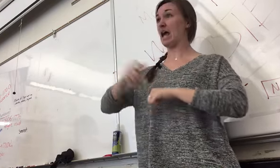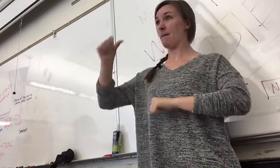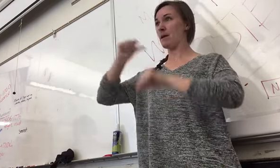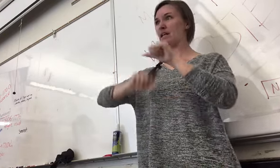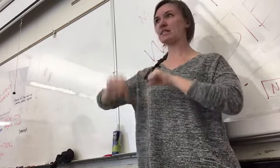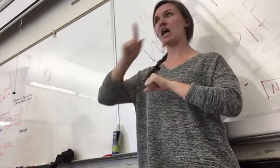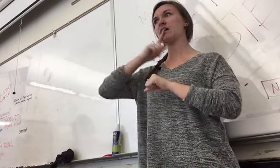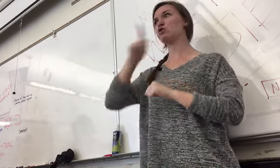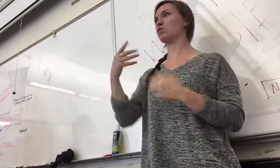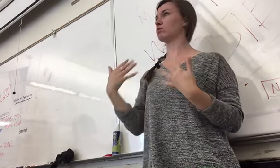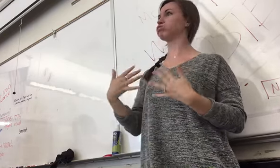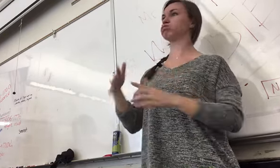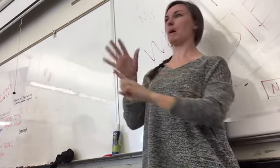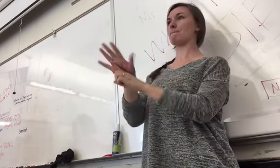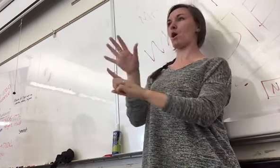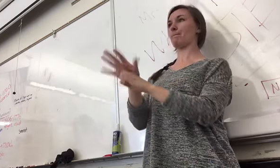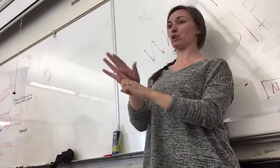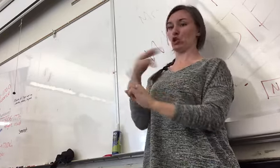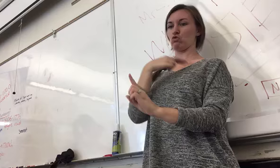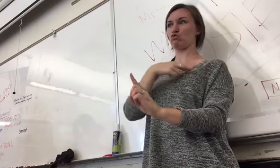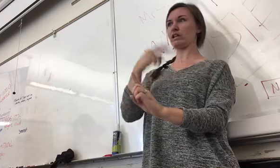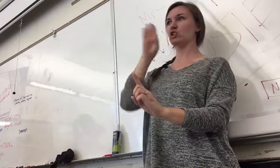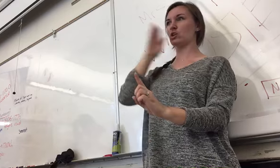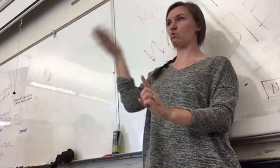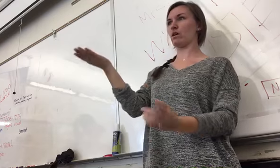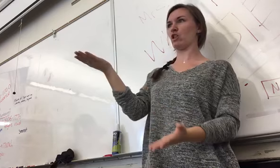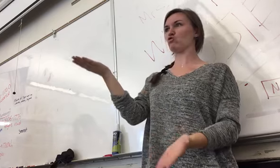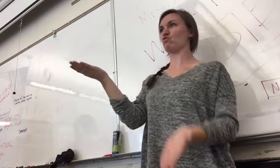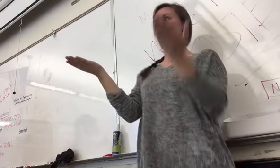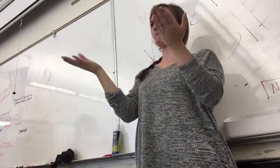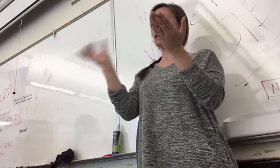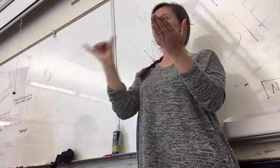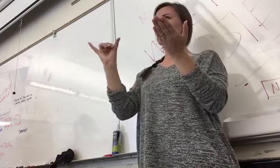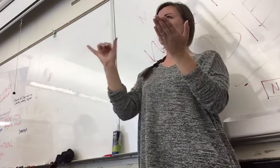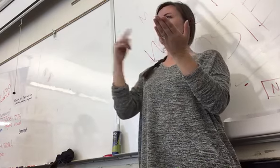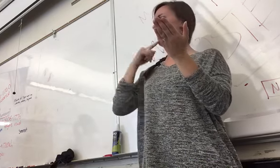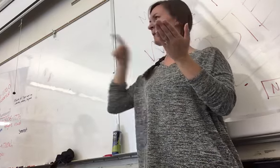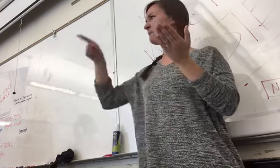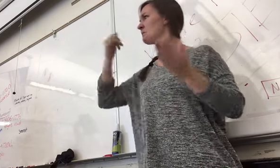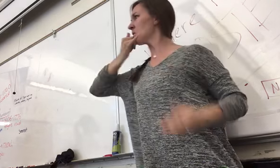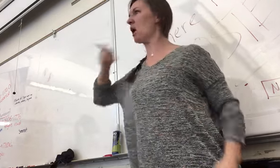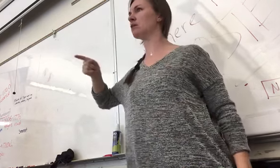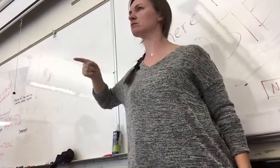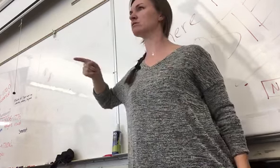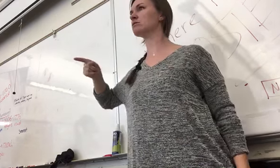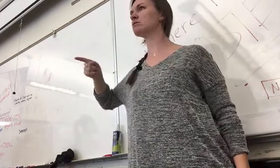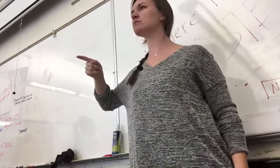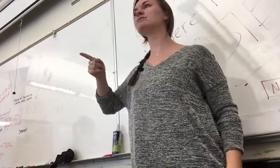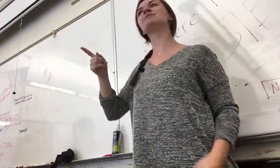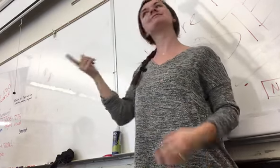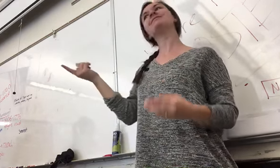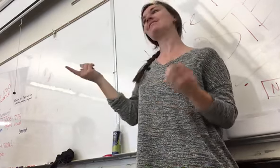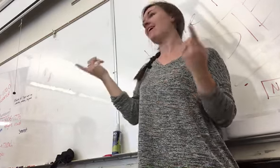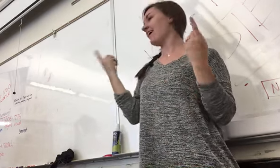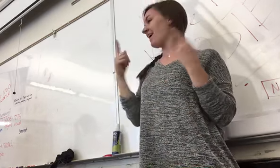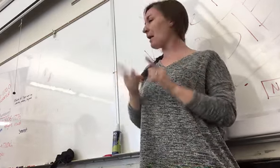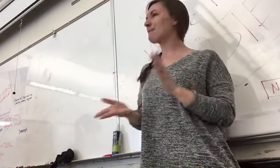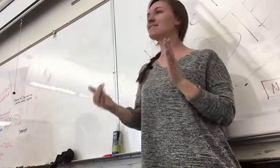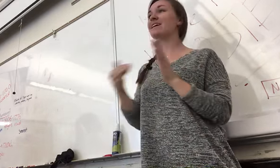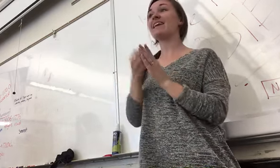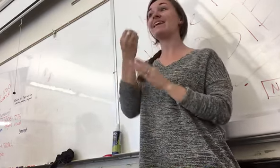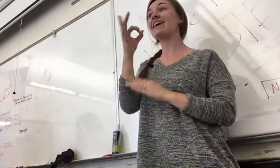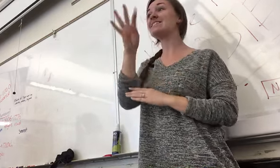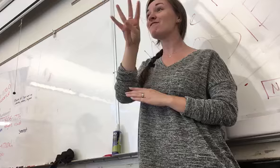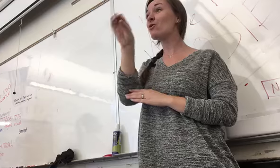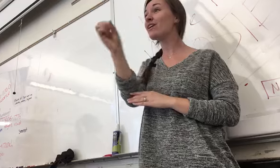up, religion is going to get revved up too, saying the science is wrong. Same thing happened in the 1950s. In the 1940s,